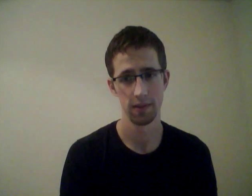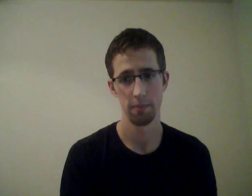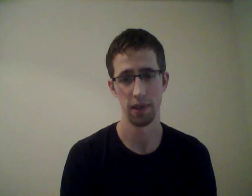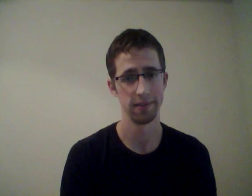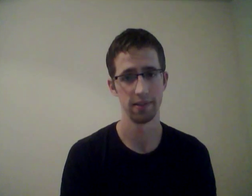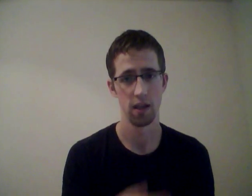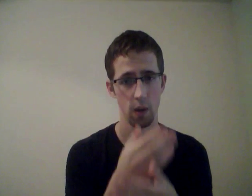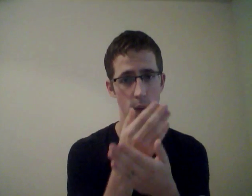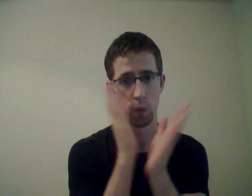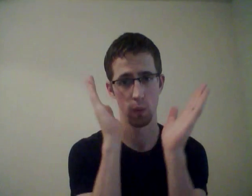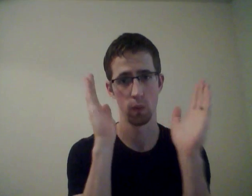But